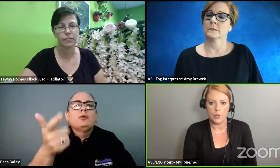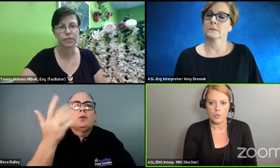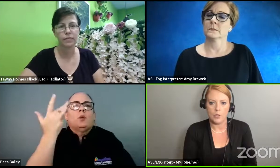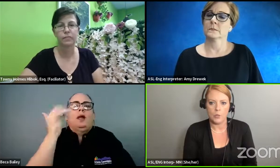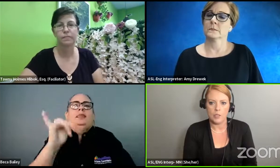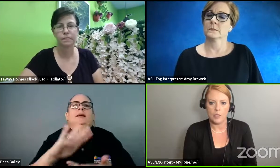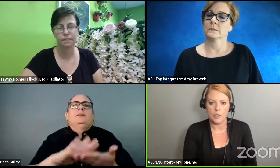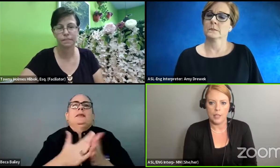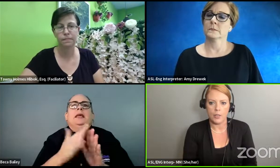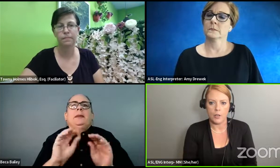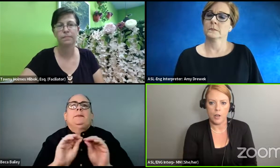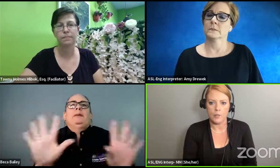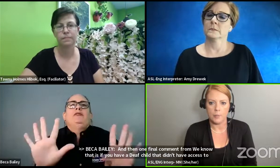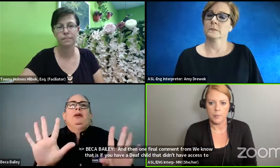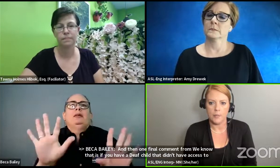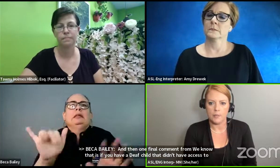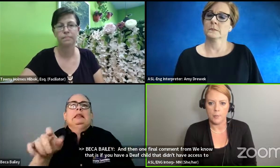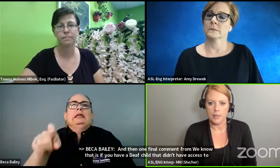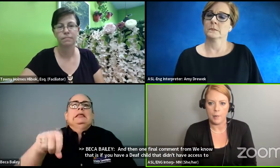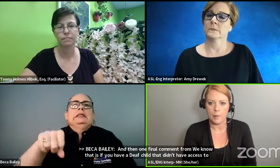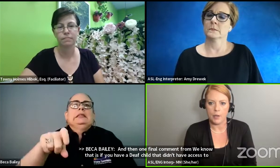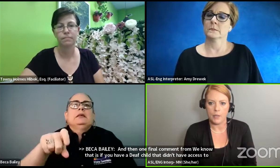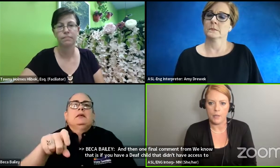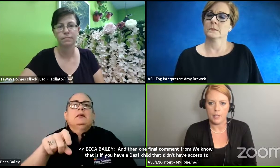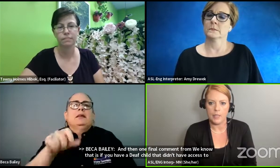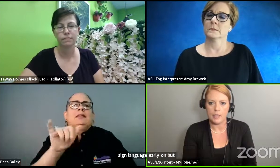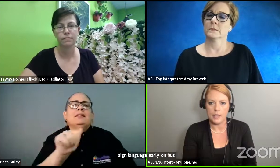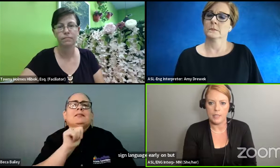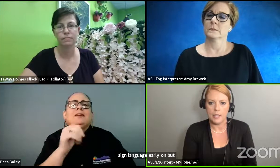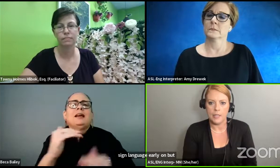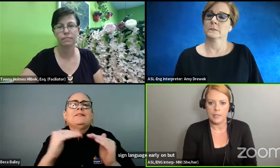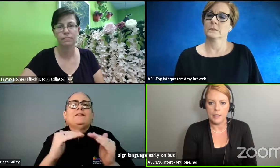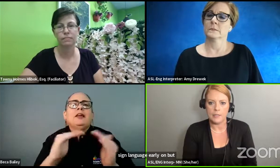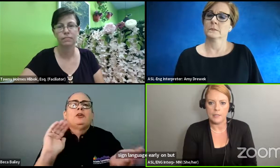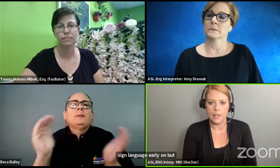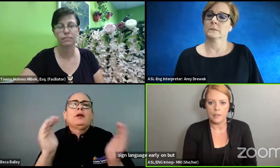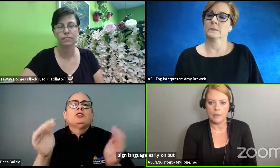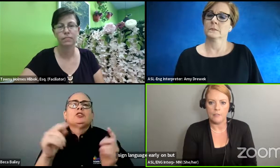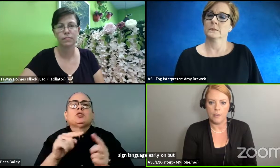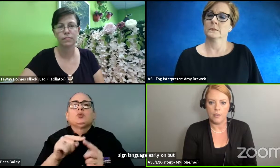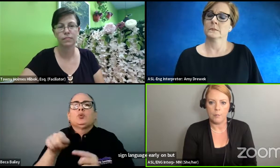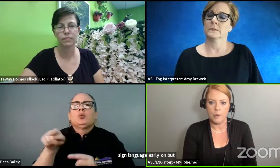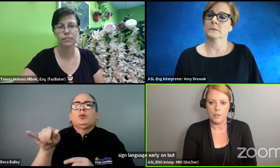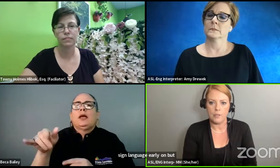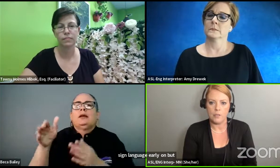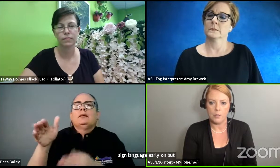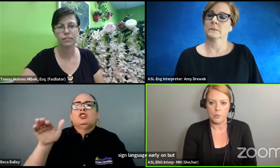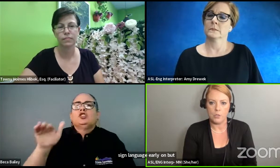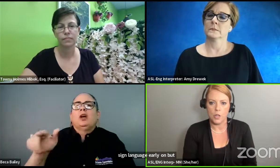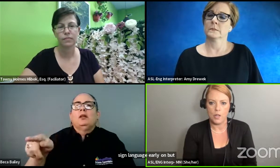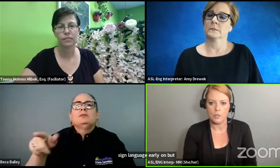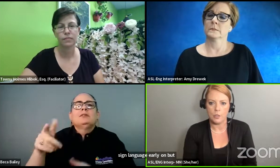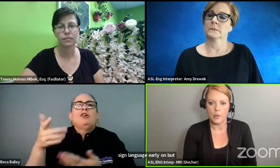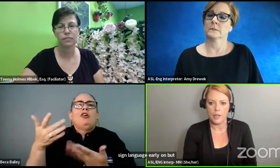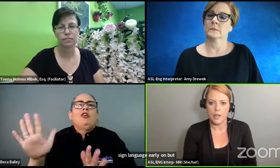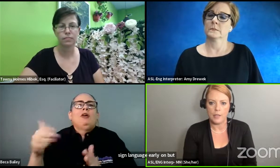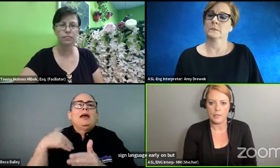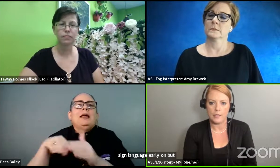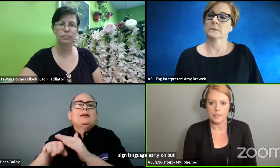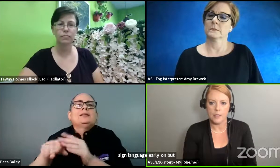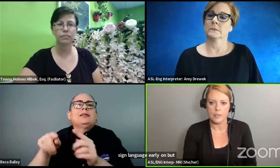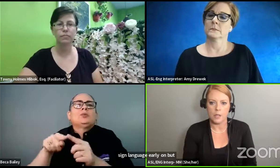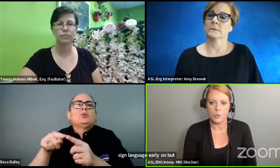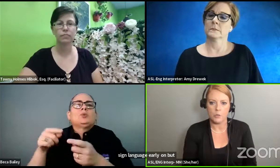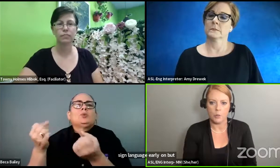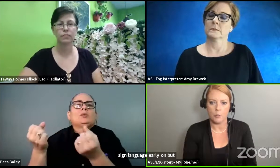but started using it later on because it became apparent they needed it, that is not a fair comparison to a child who had